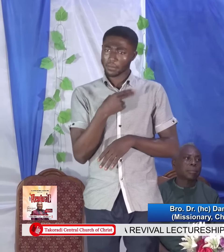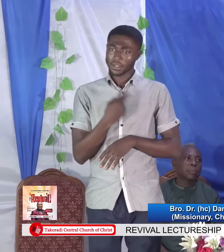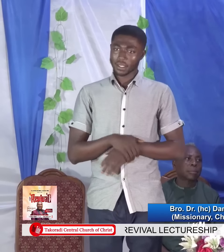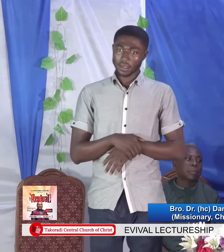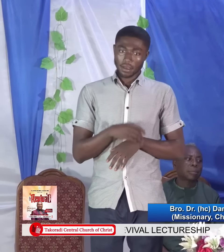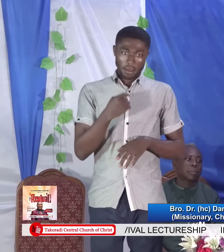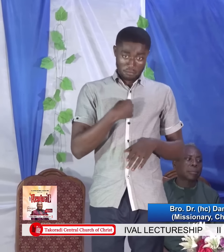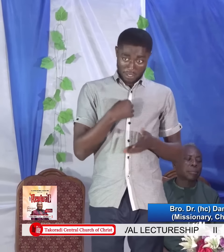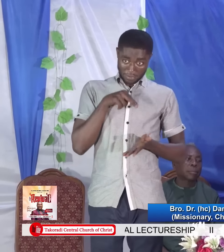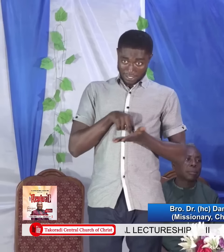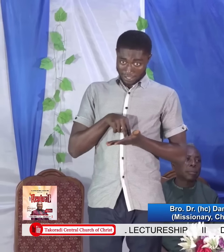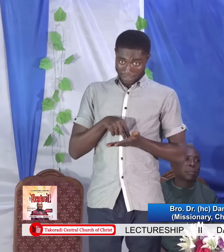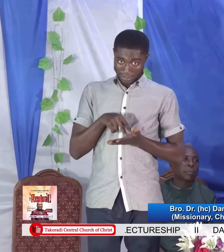Uska.